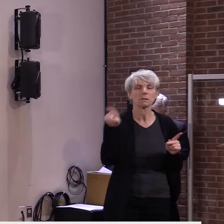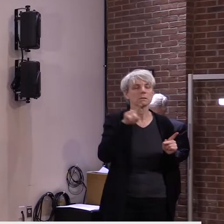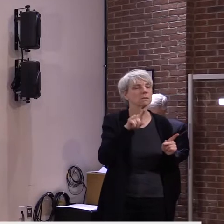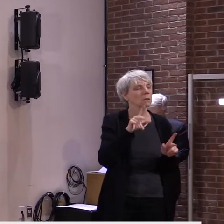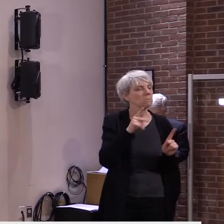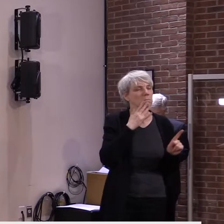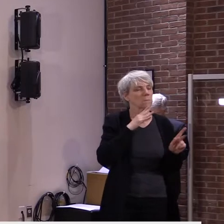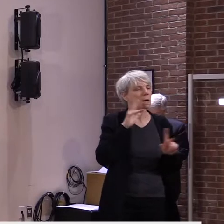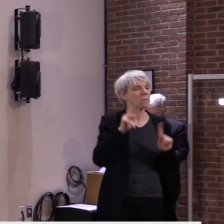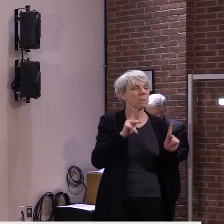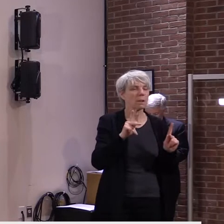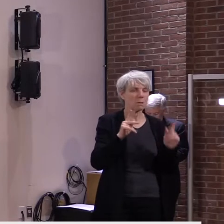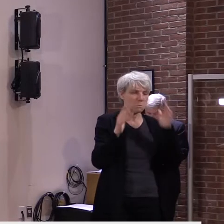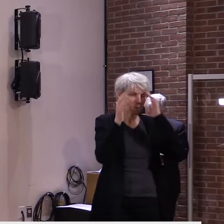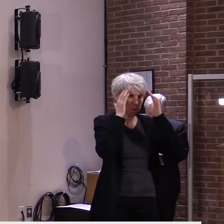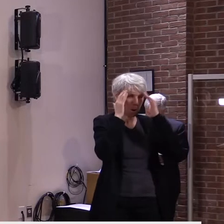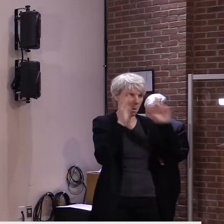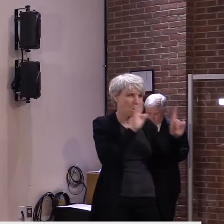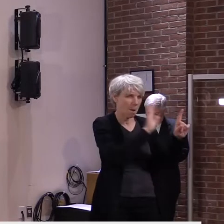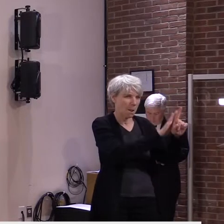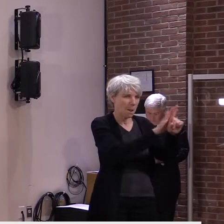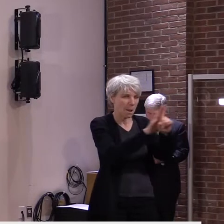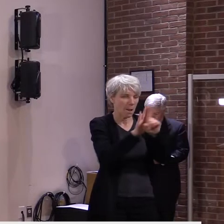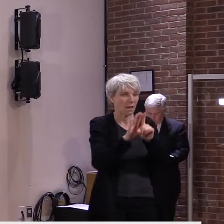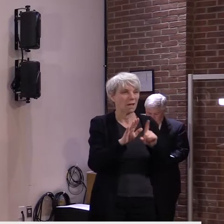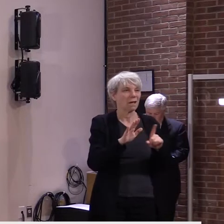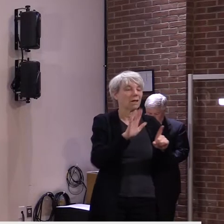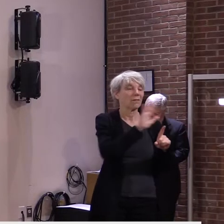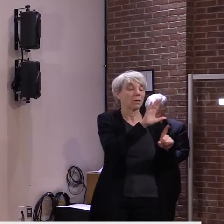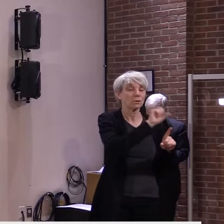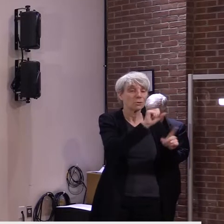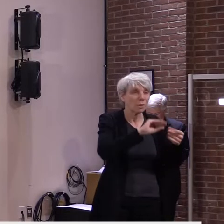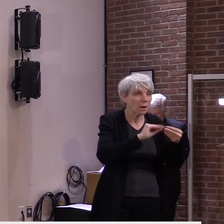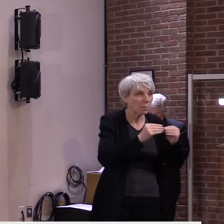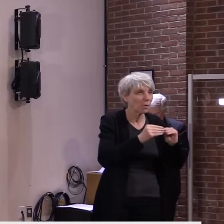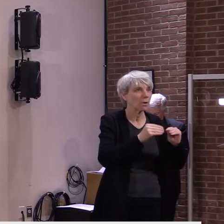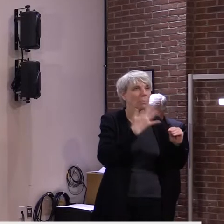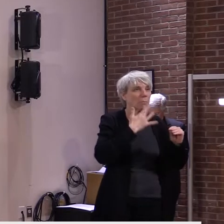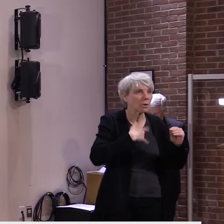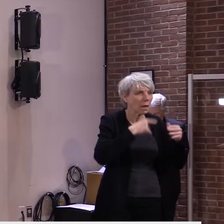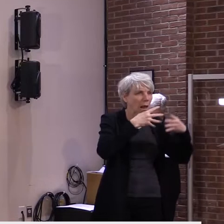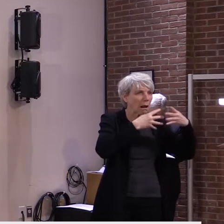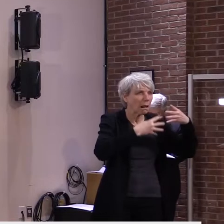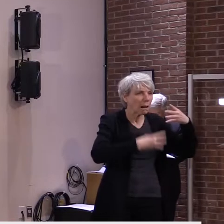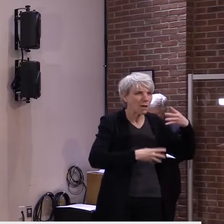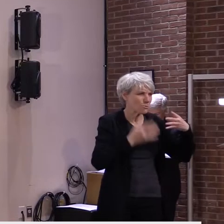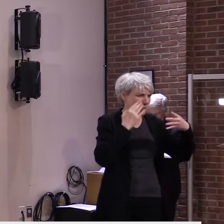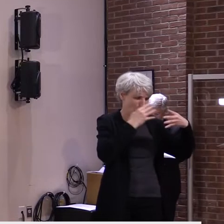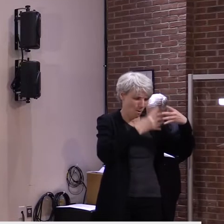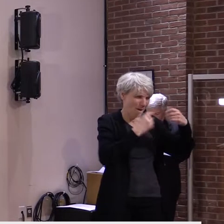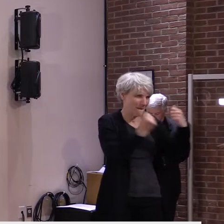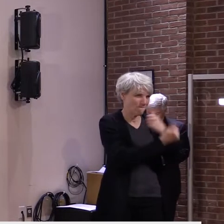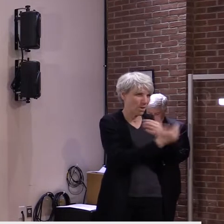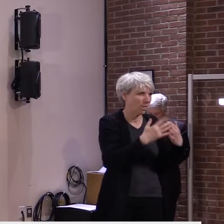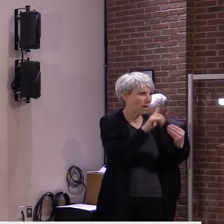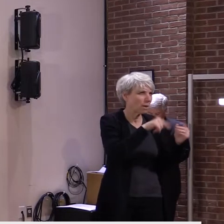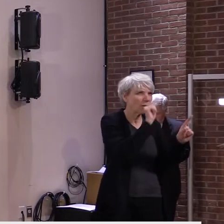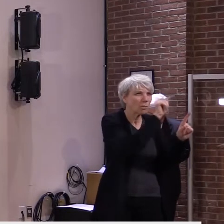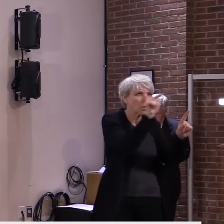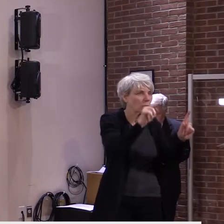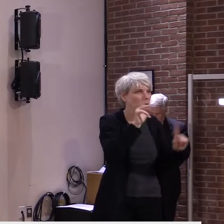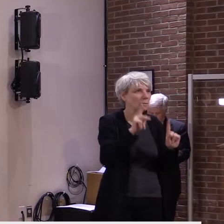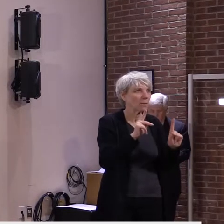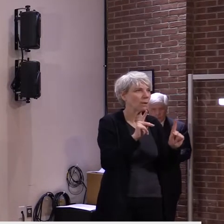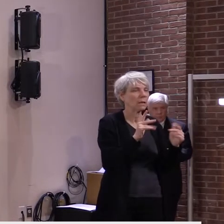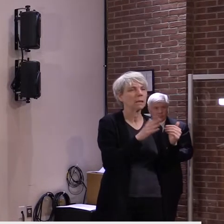on people. So even the best systems can be fooled when you have all the credentials of an